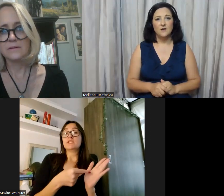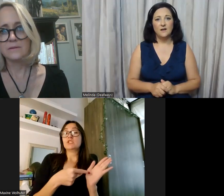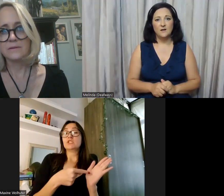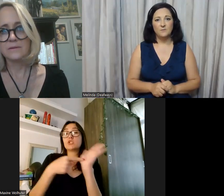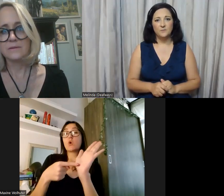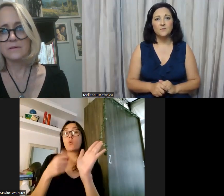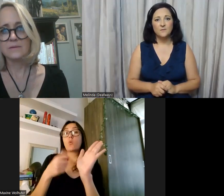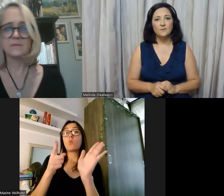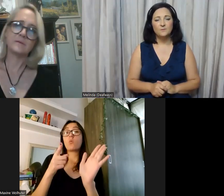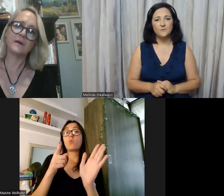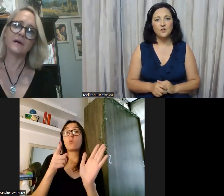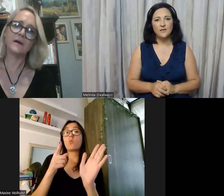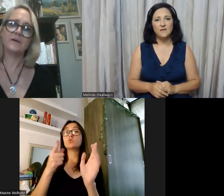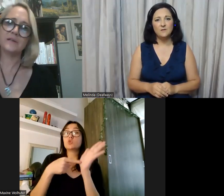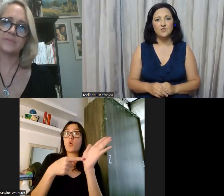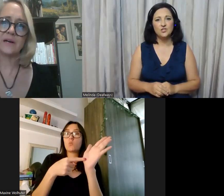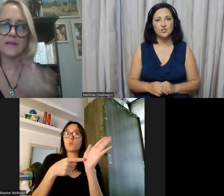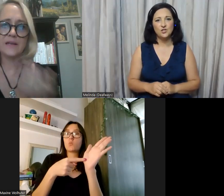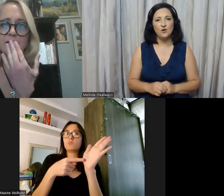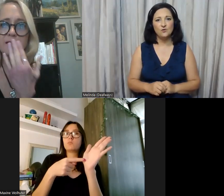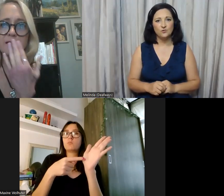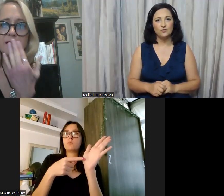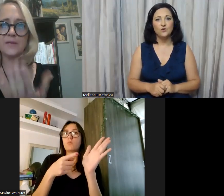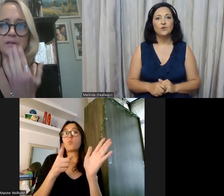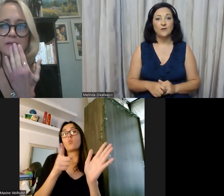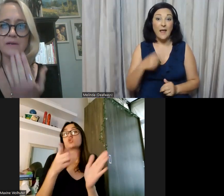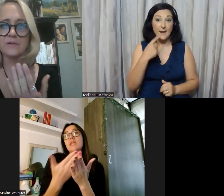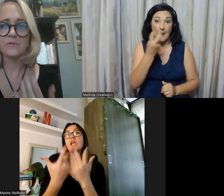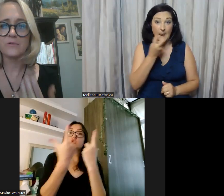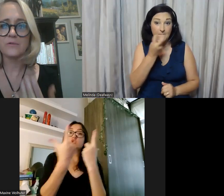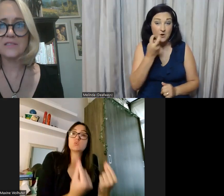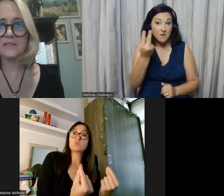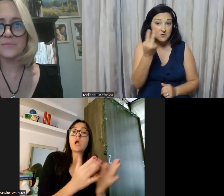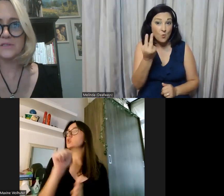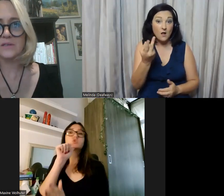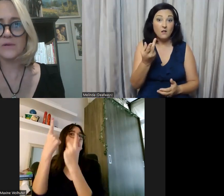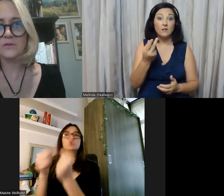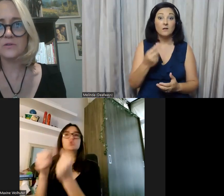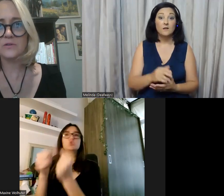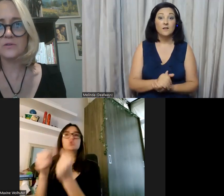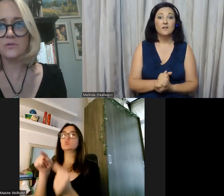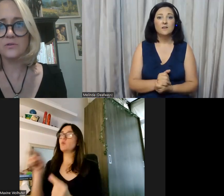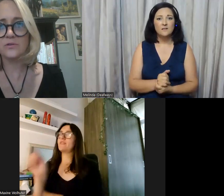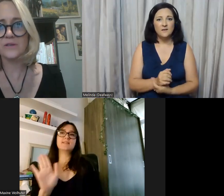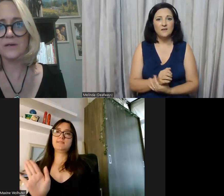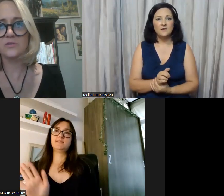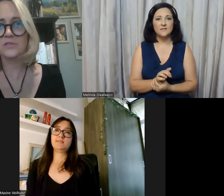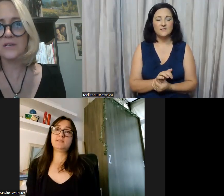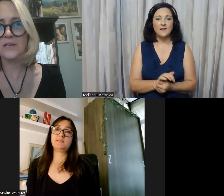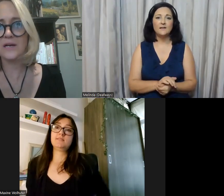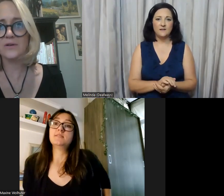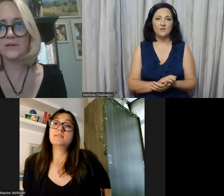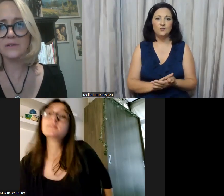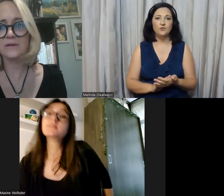communication. That's you great. can maybe and lip show reading, facing the person when you talk to them and talk slowly.